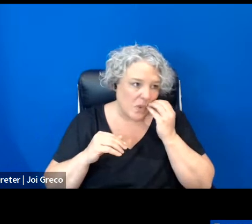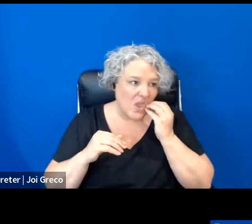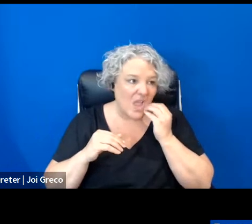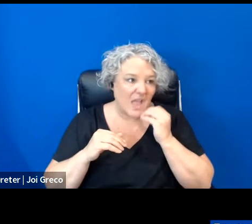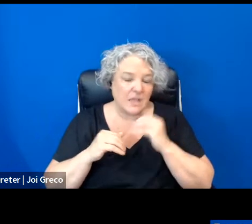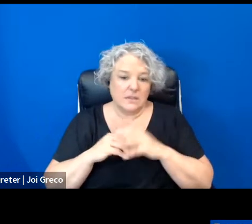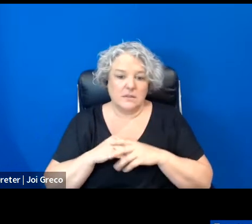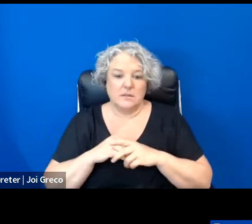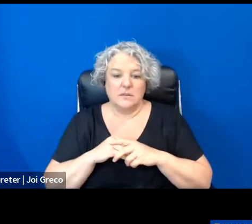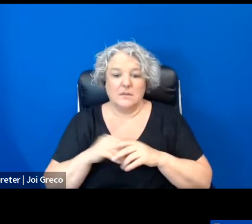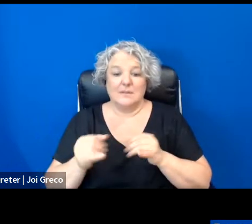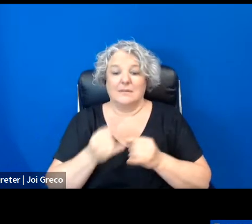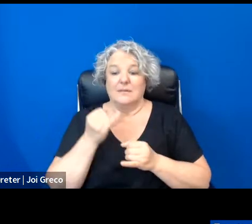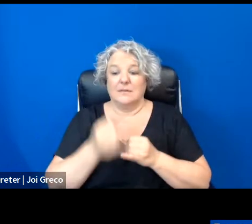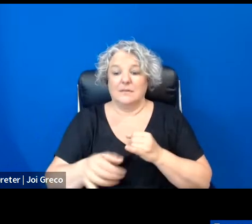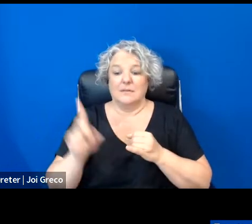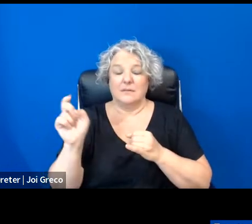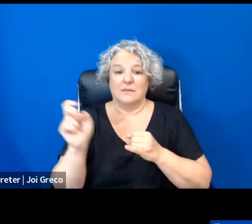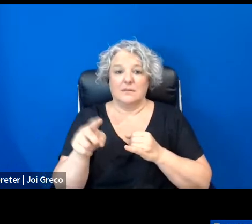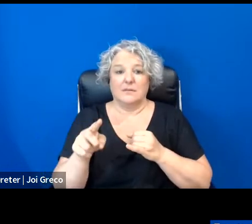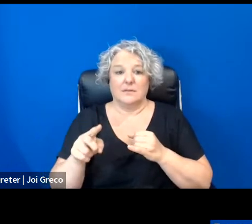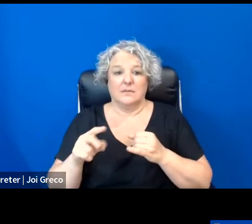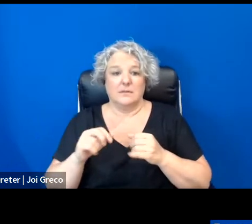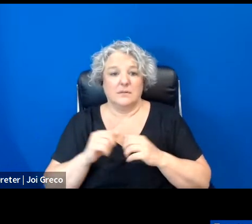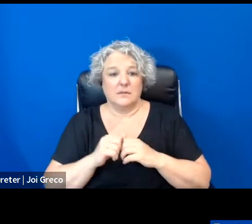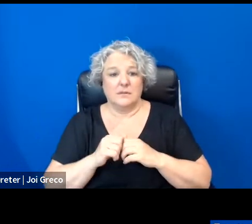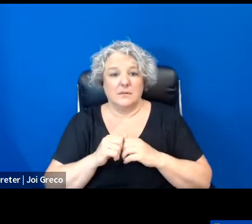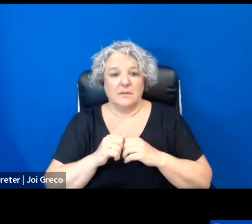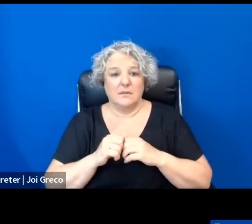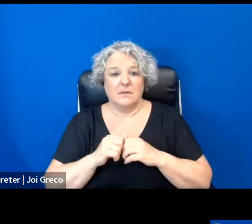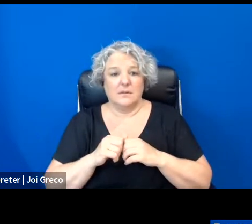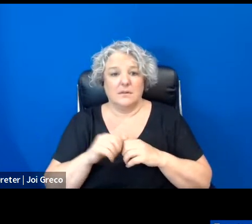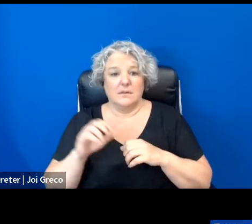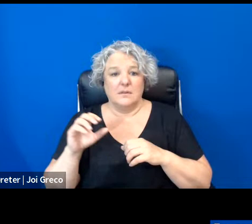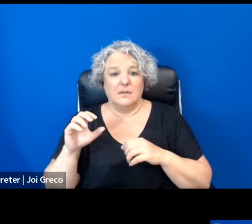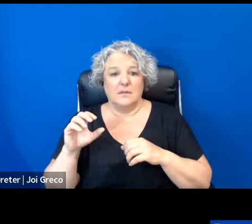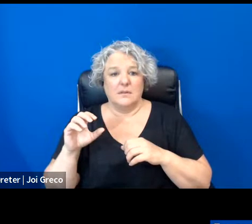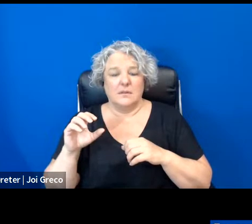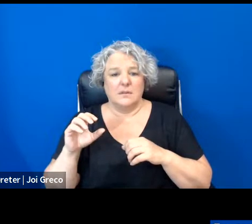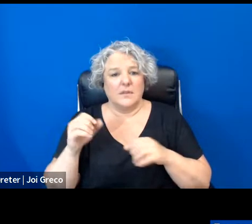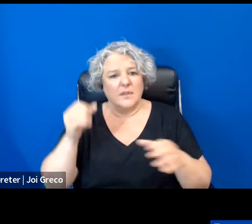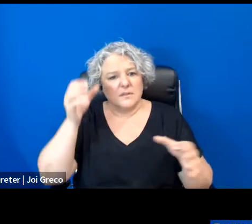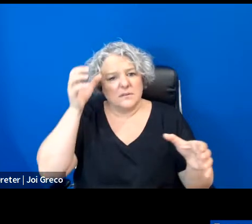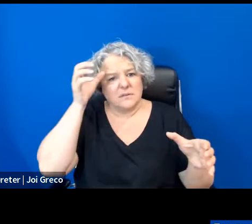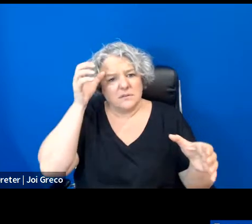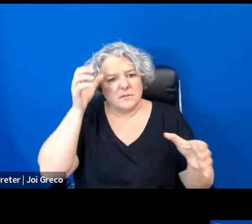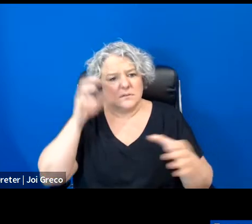Then the last question was scholarship, what to activism was. Same at the second question.